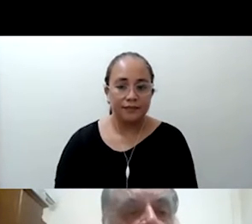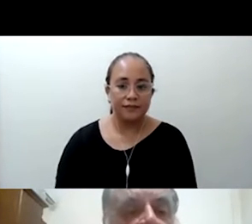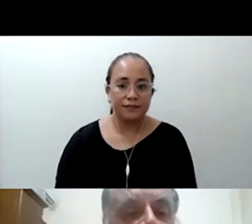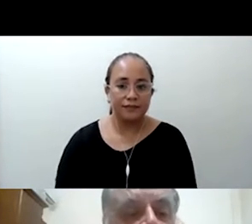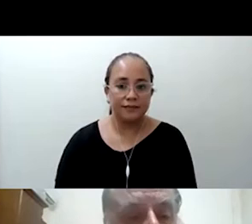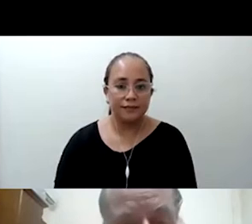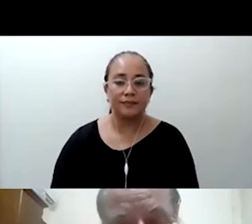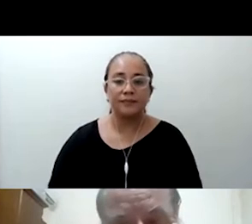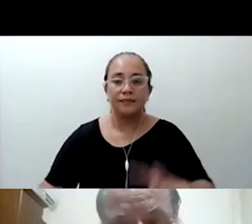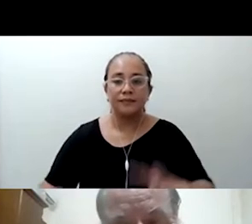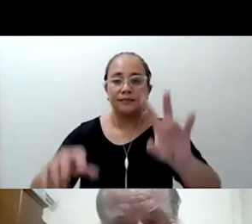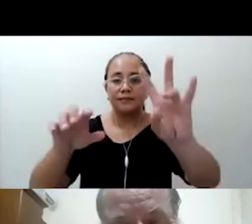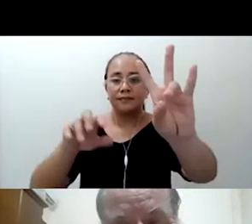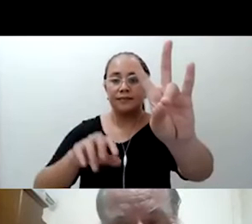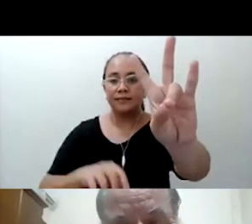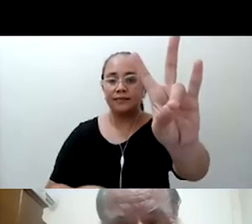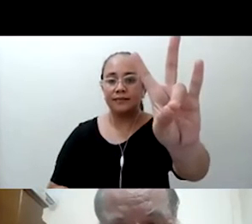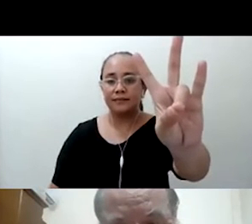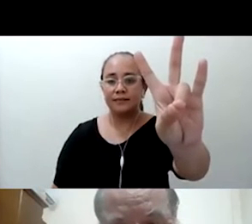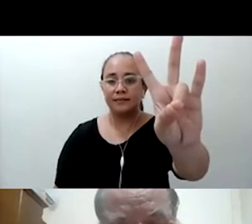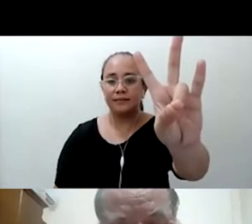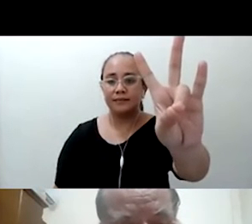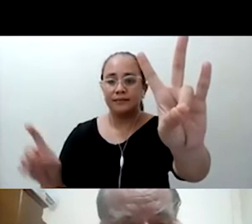Number 7.